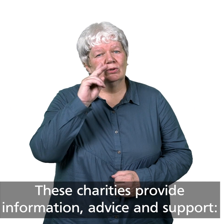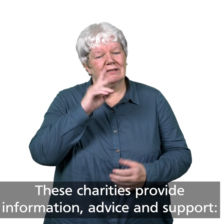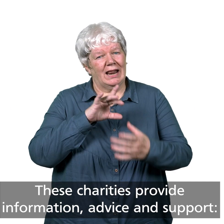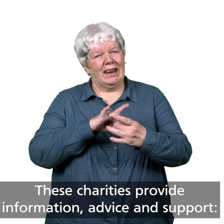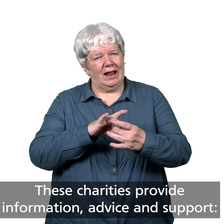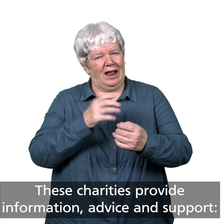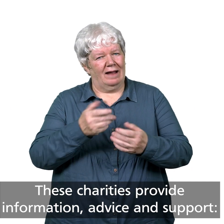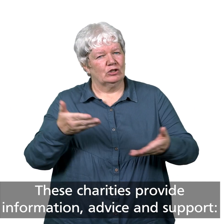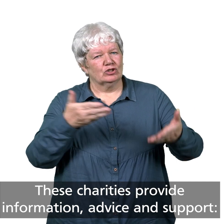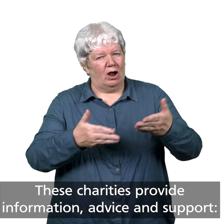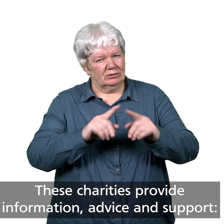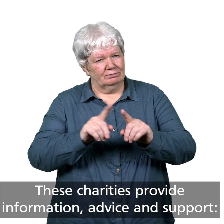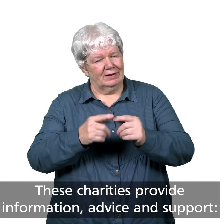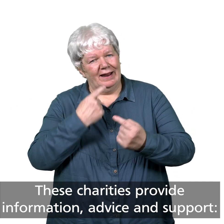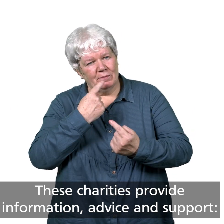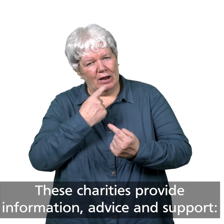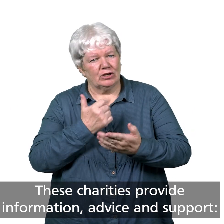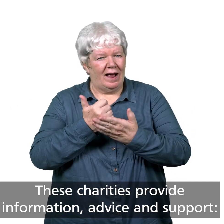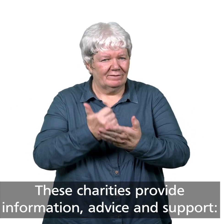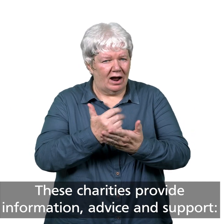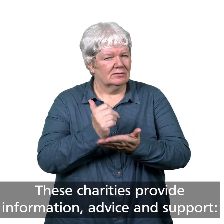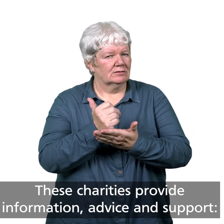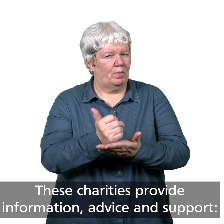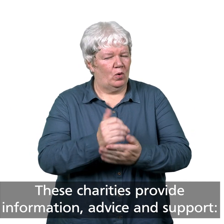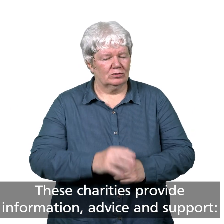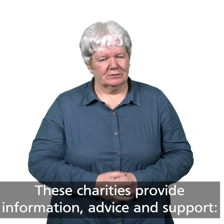These charities provide information, advice, and support.